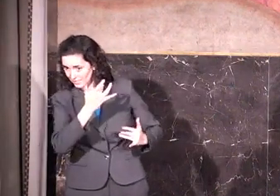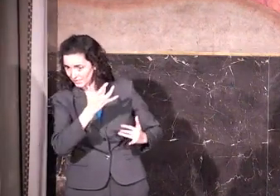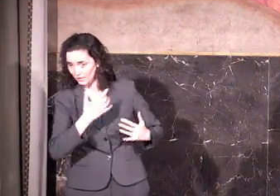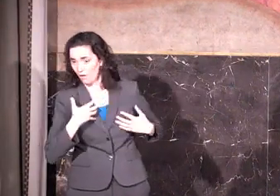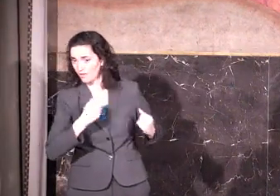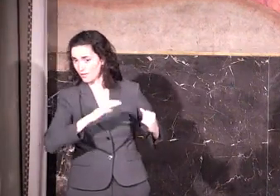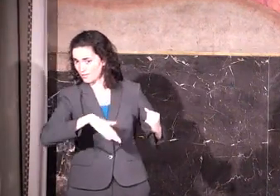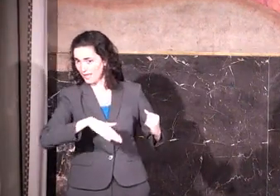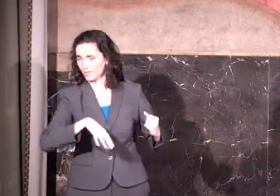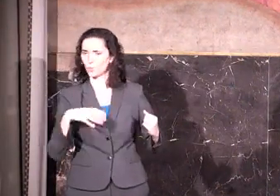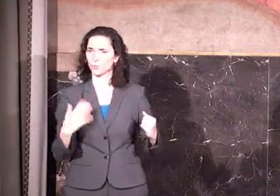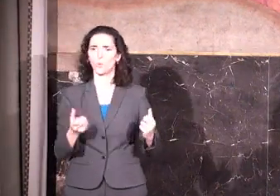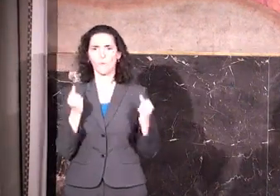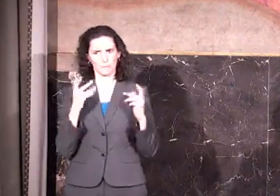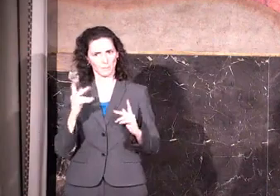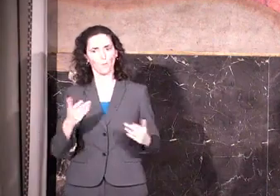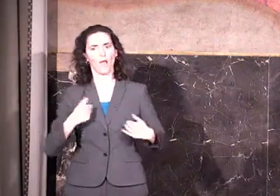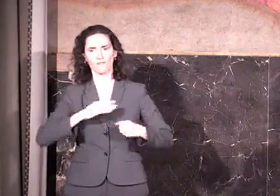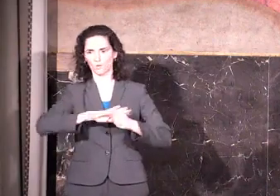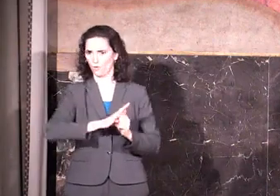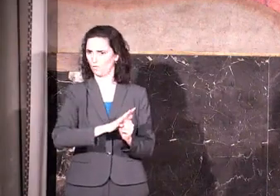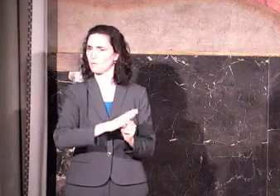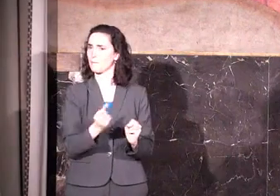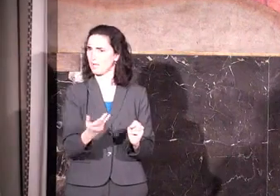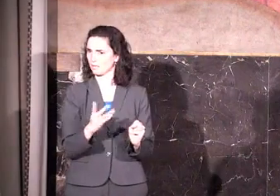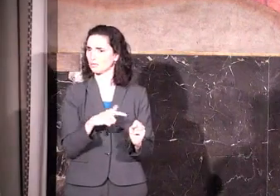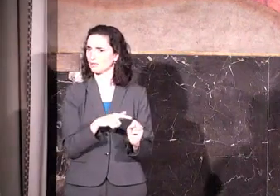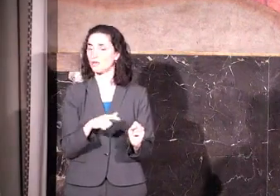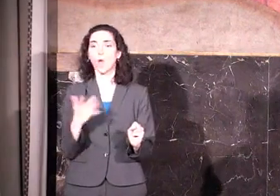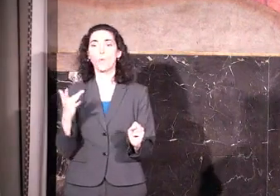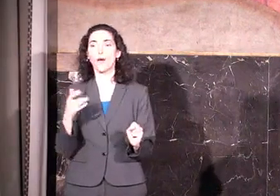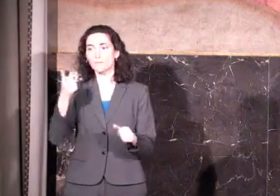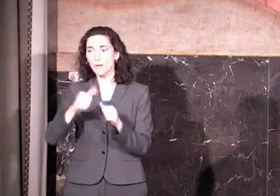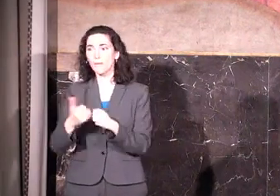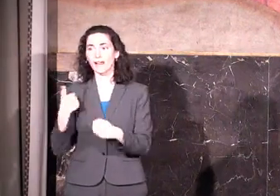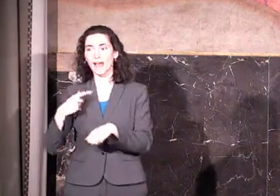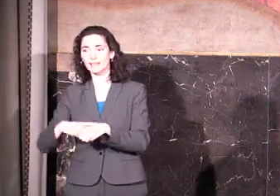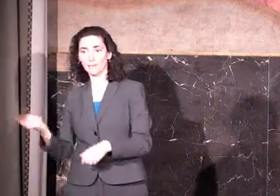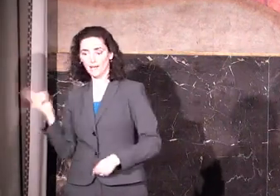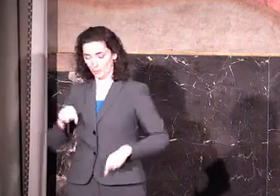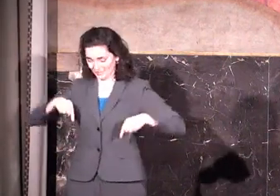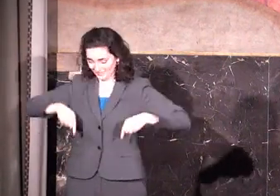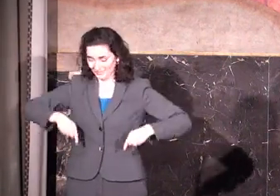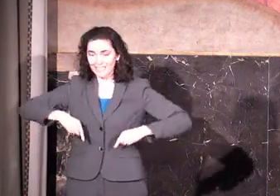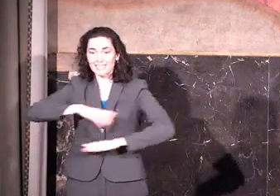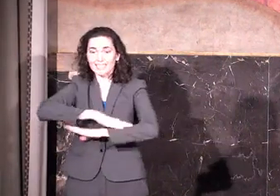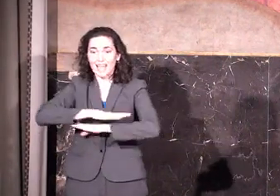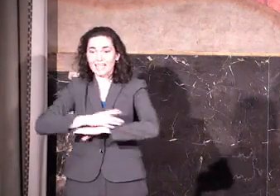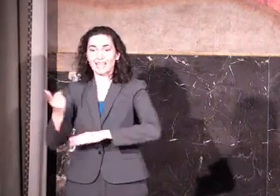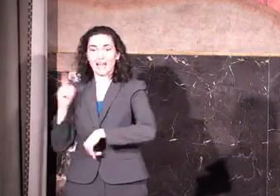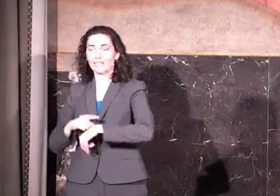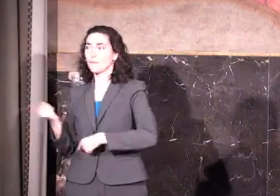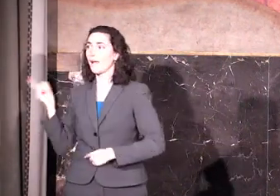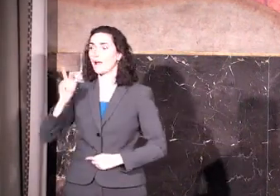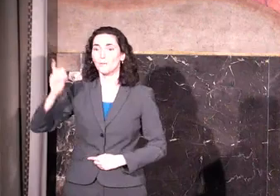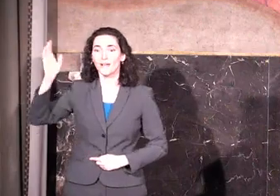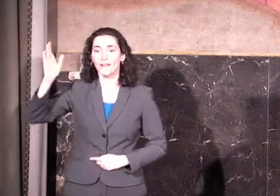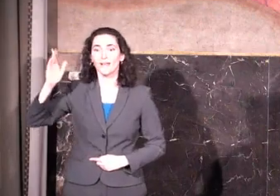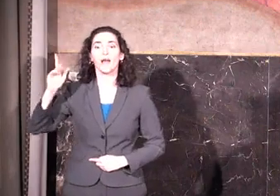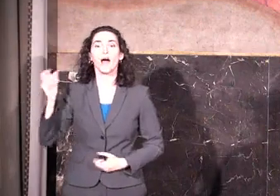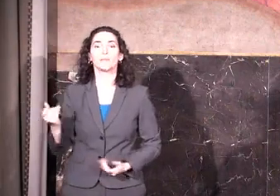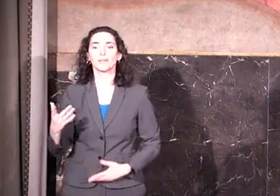of COVID-19 because the last time I was at this podium talking about it, there was one. There's